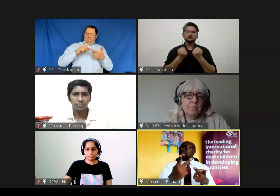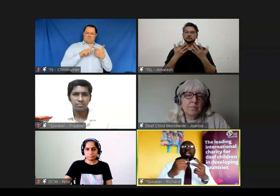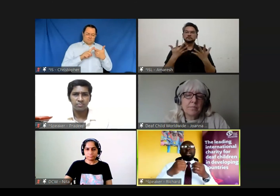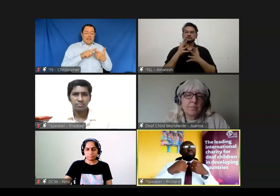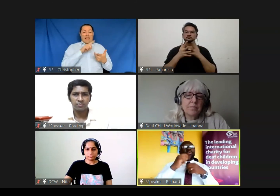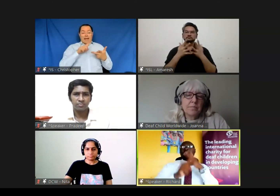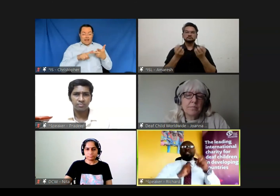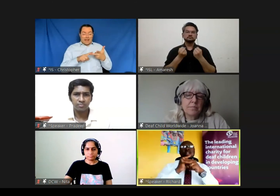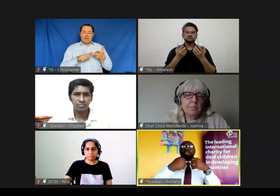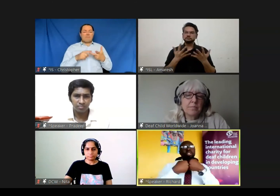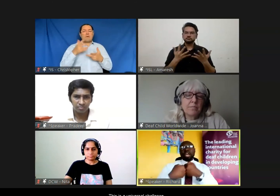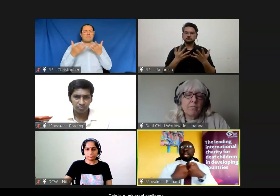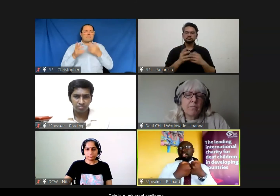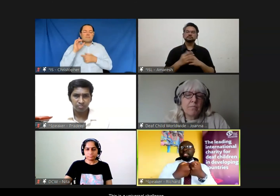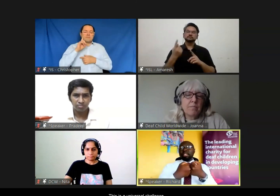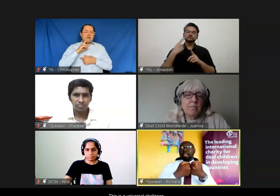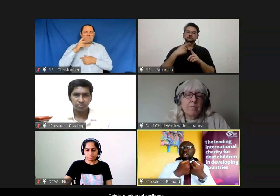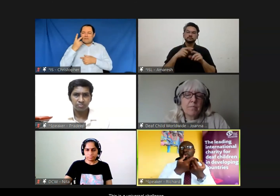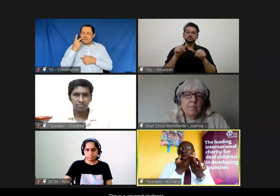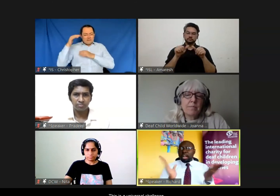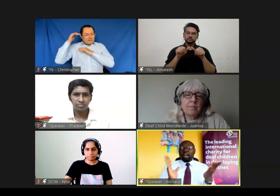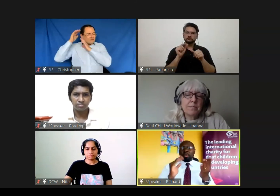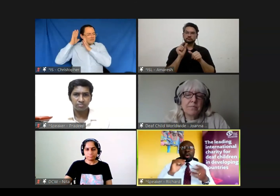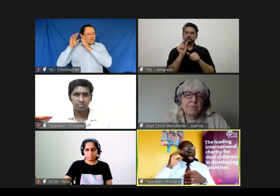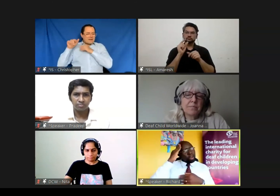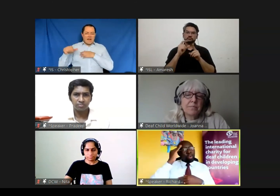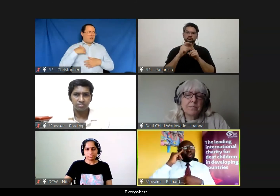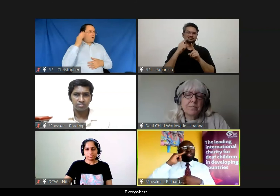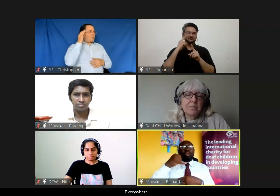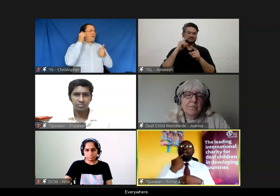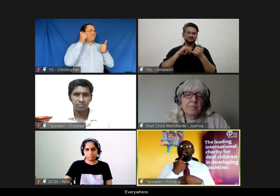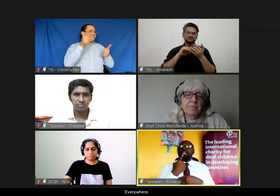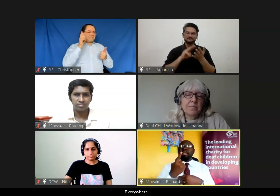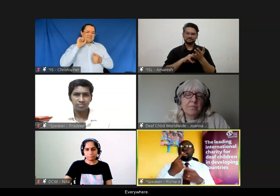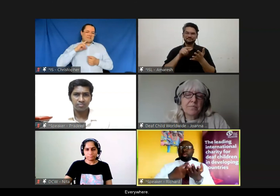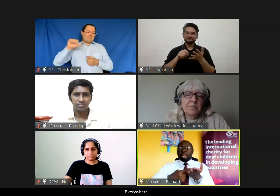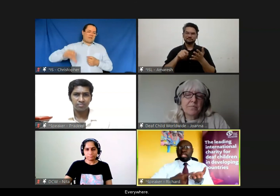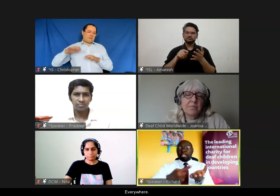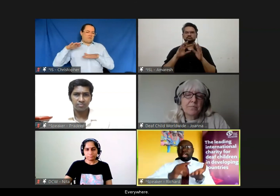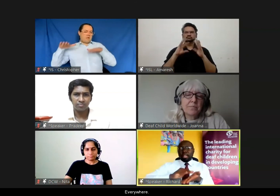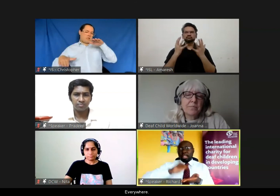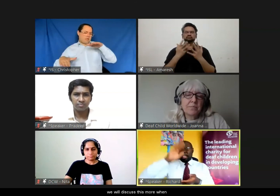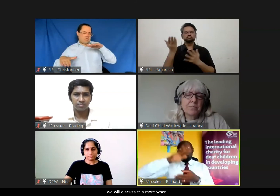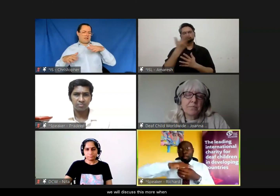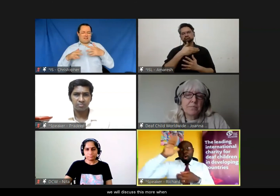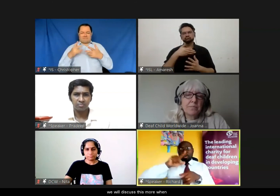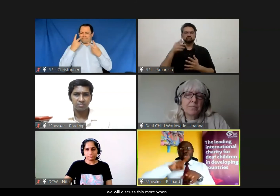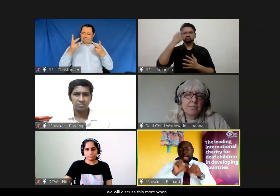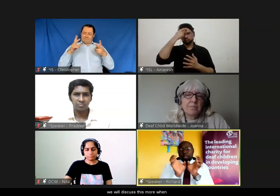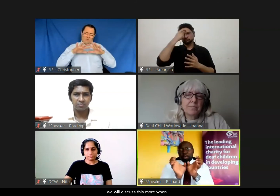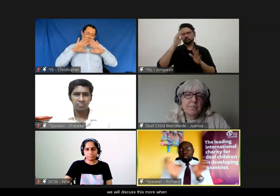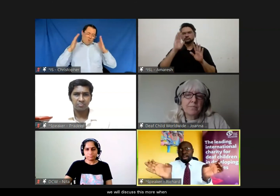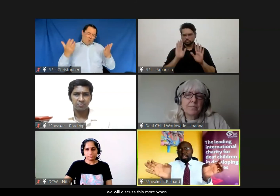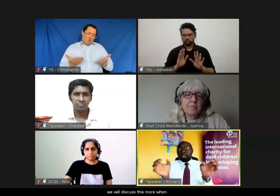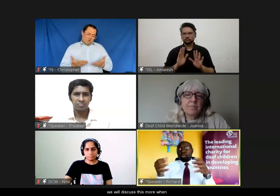autism, this is a universal challenge. Everywhere. I know Joanna said that we'll discuss